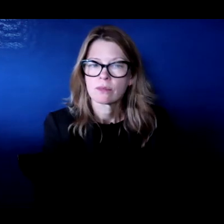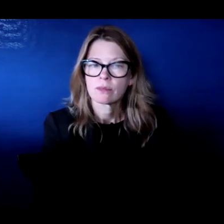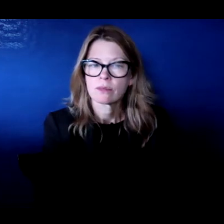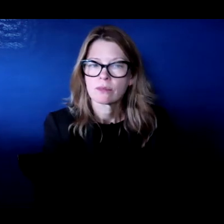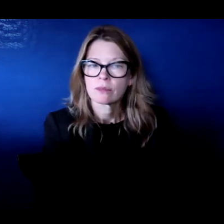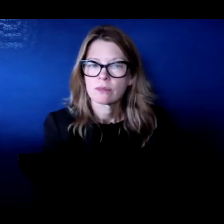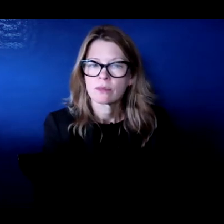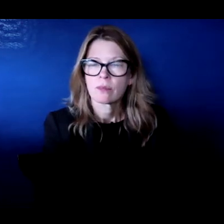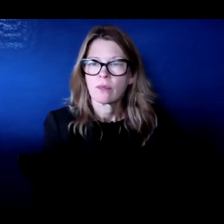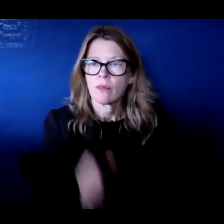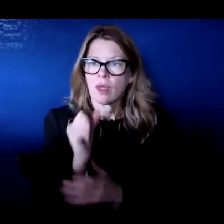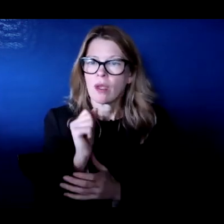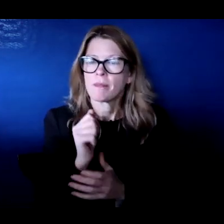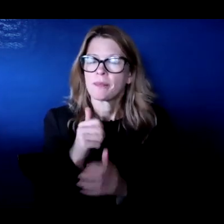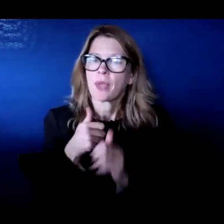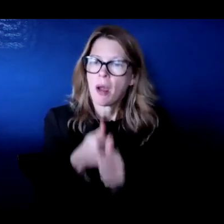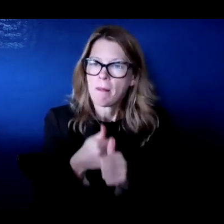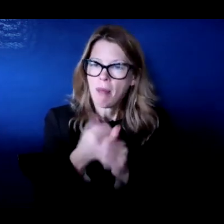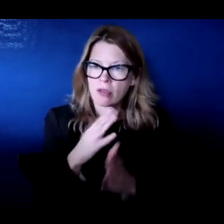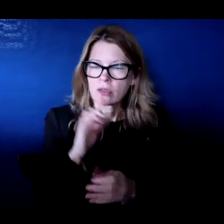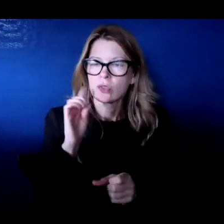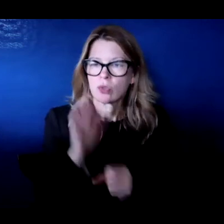The Apostles' Creed can be found on page 96.